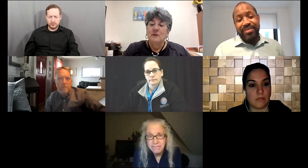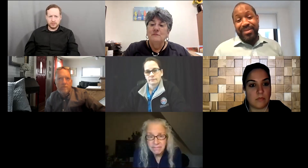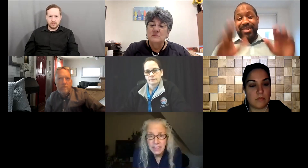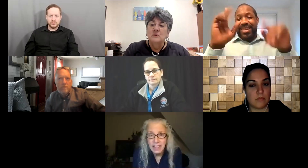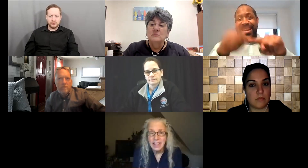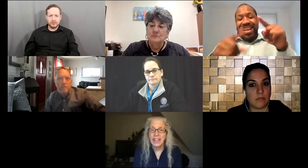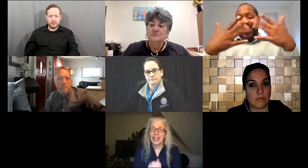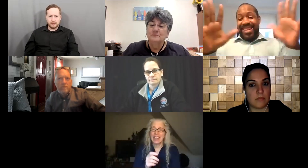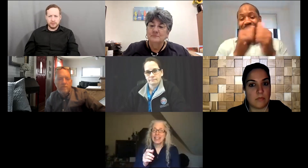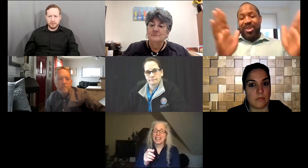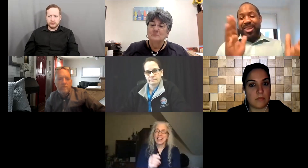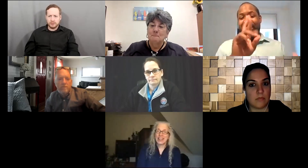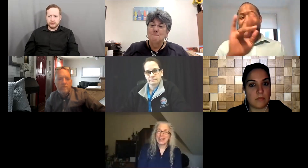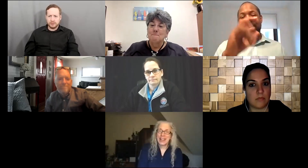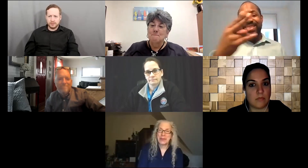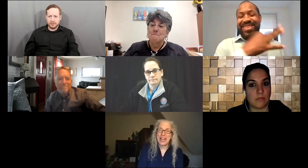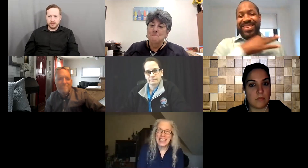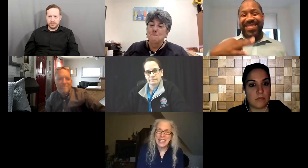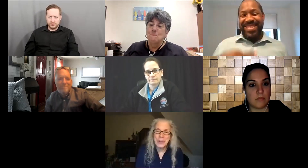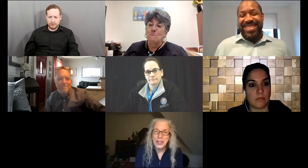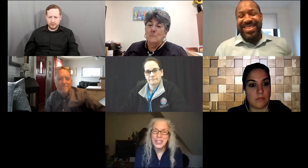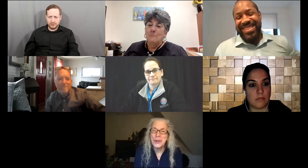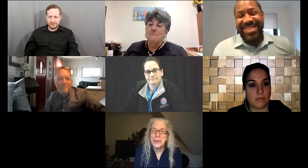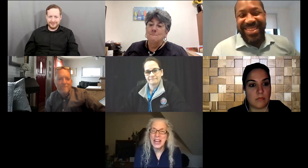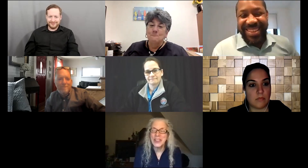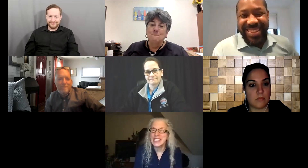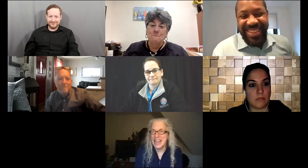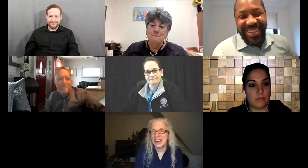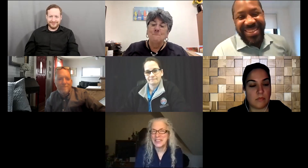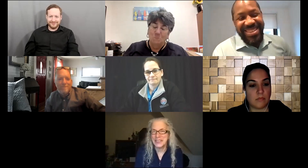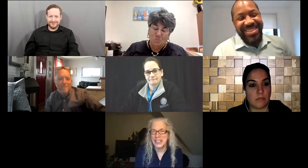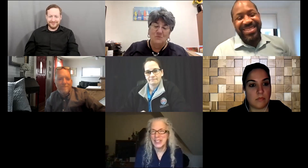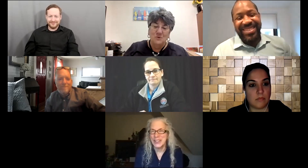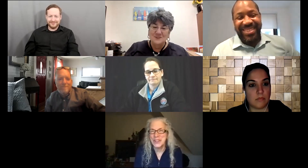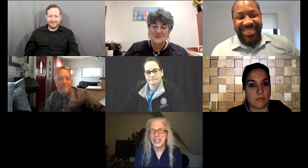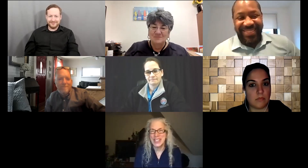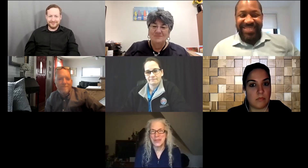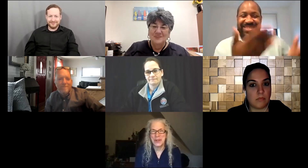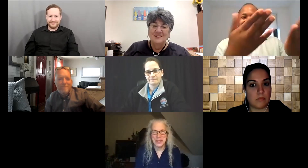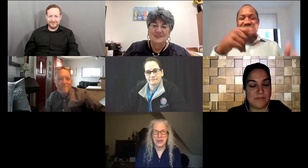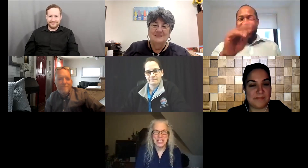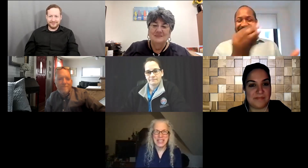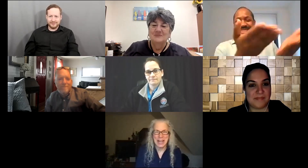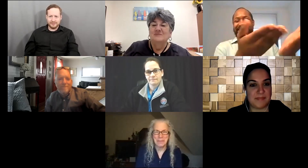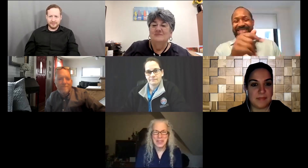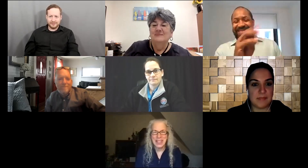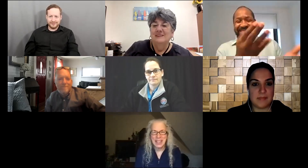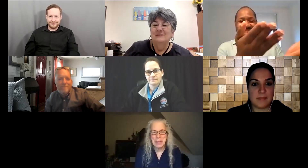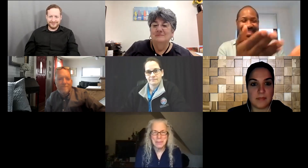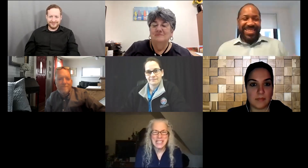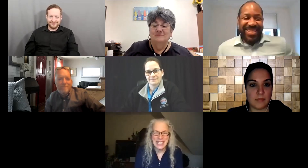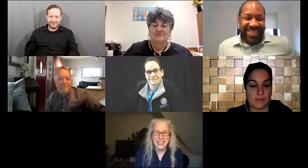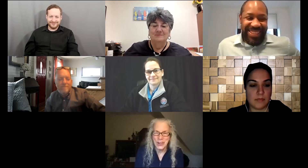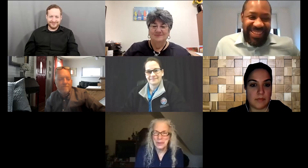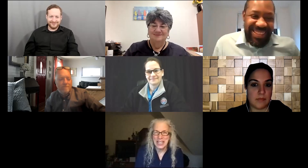Been very visible. And we're not done. We couldn't do it without the staff, of course. So we always owe it to them. Yeah.